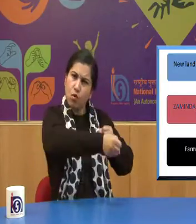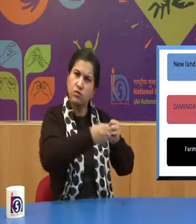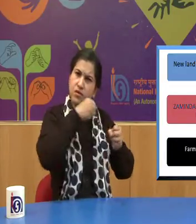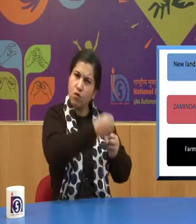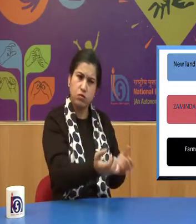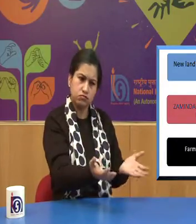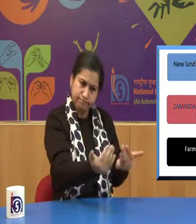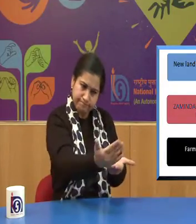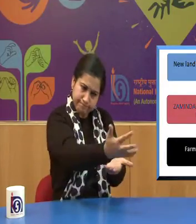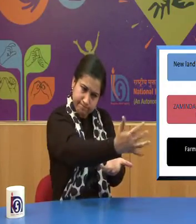revenue,